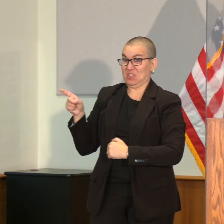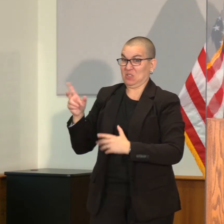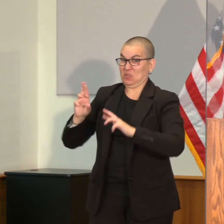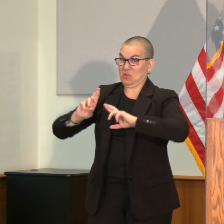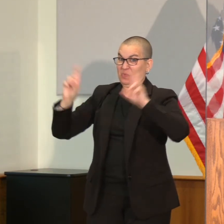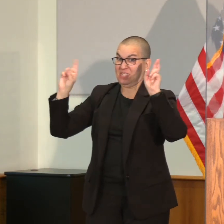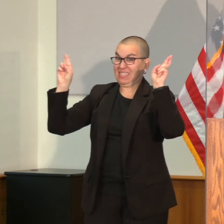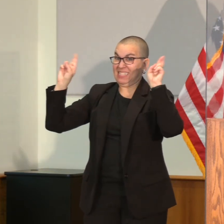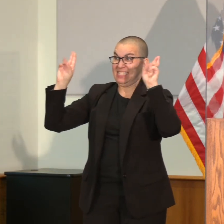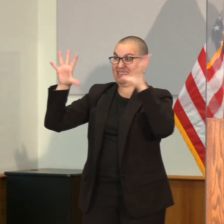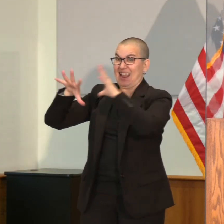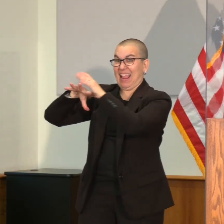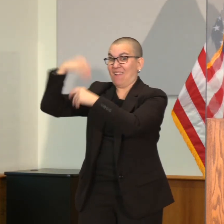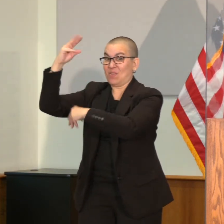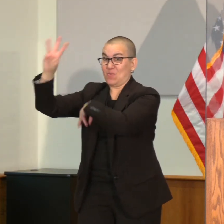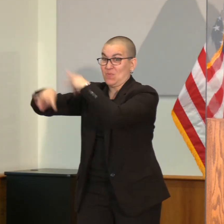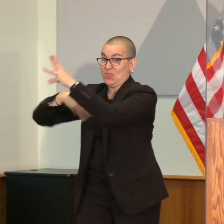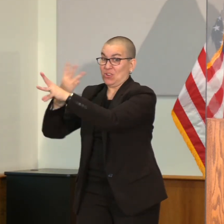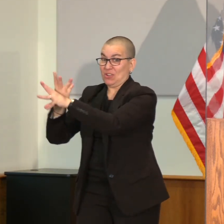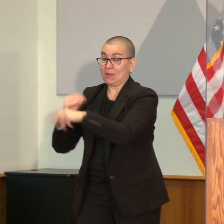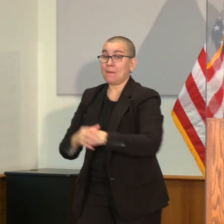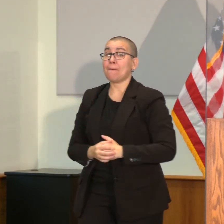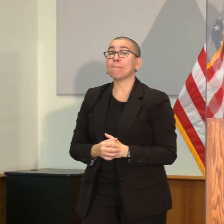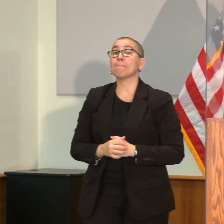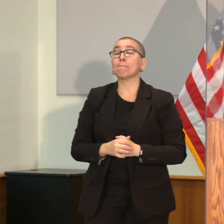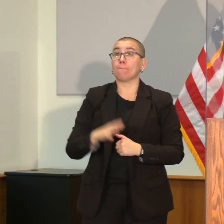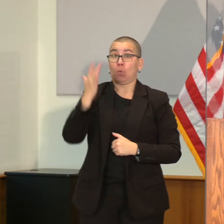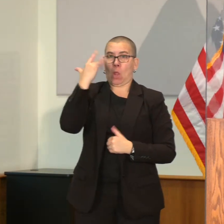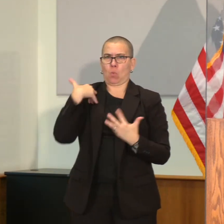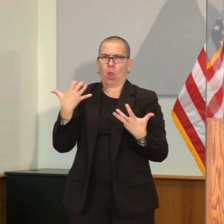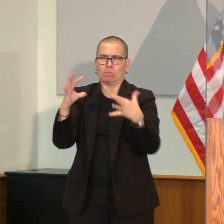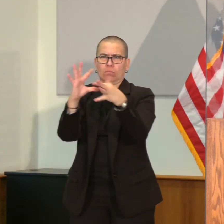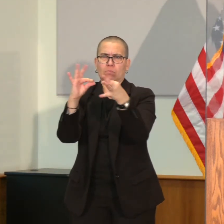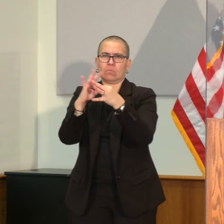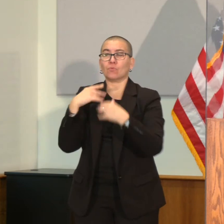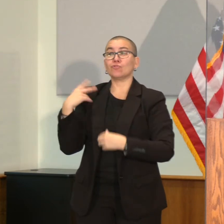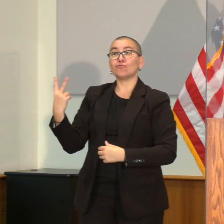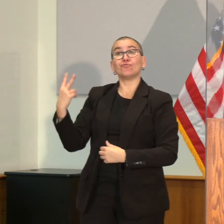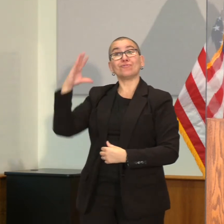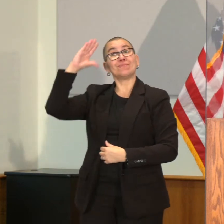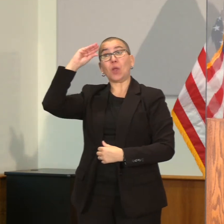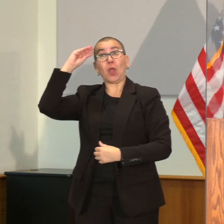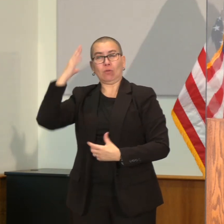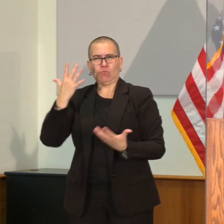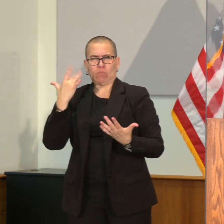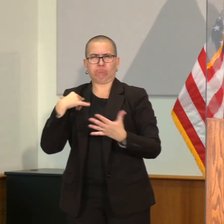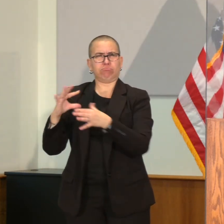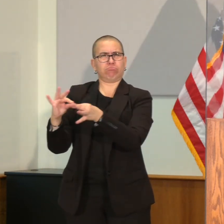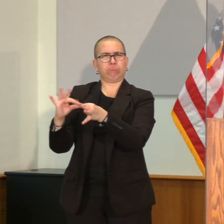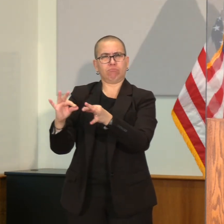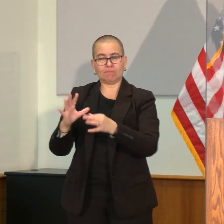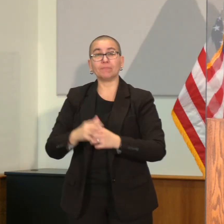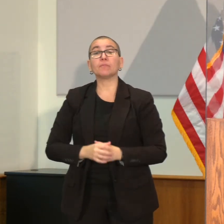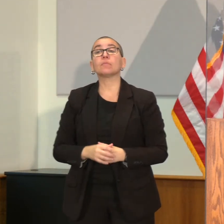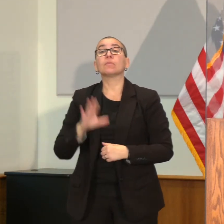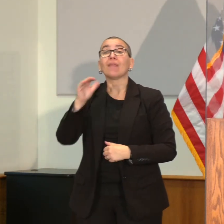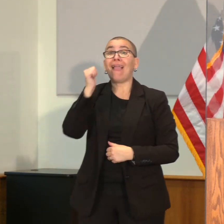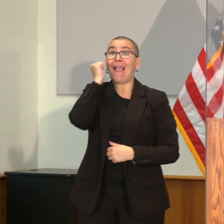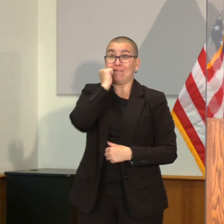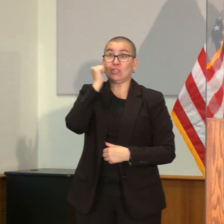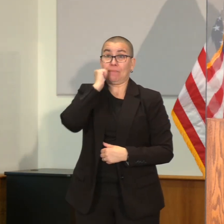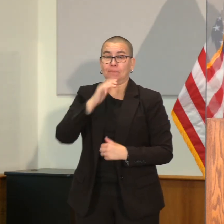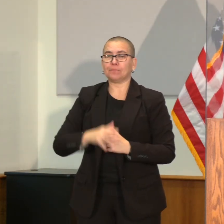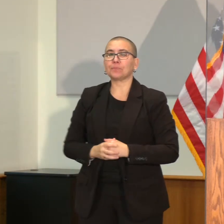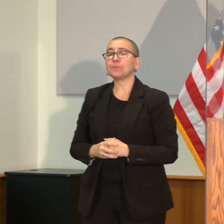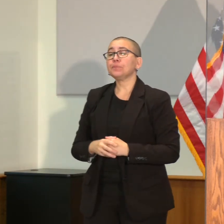what's interesting about that, and the only reason why I raise that, is because every day before my son leaves, or